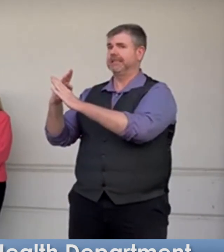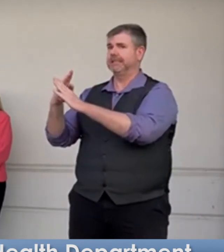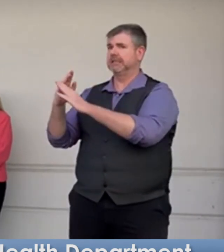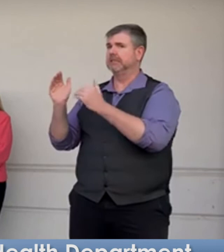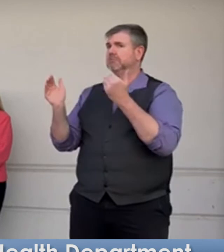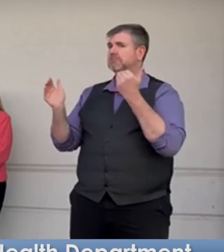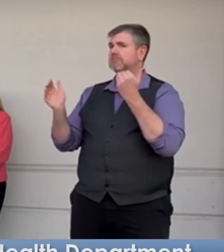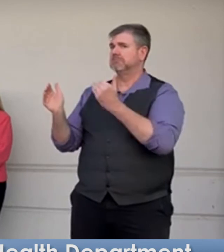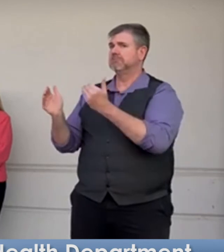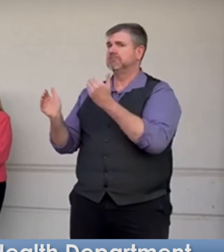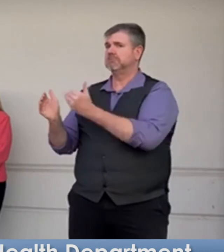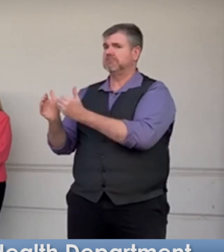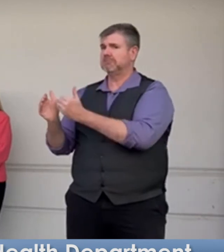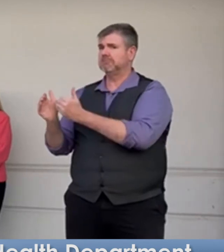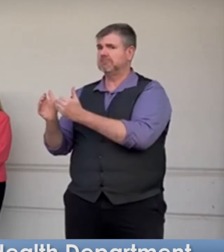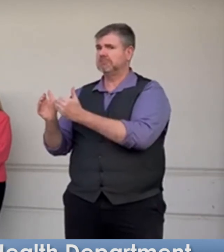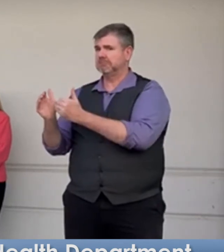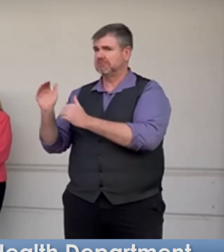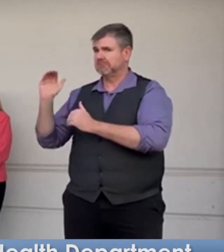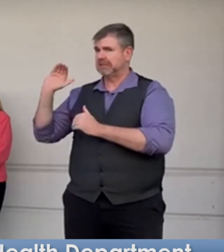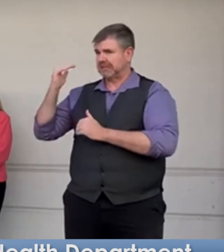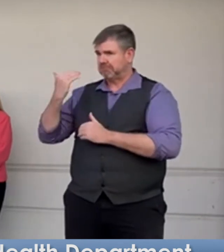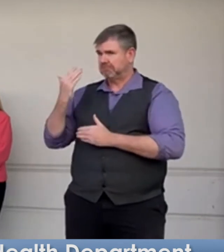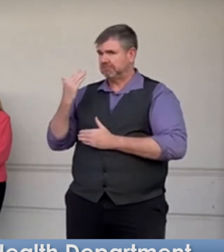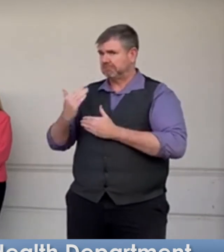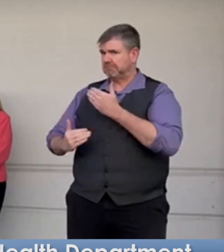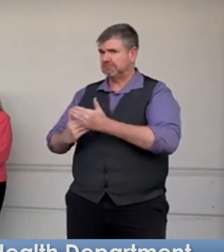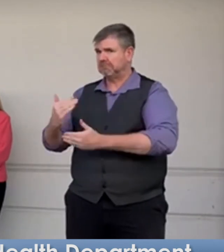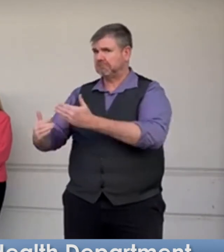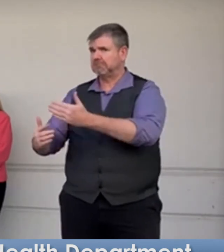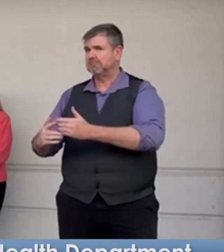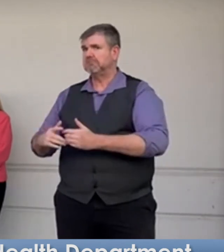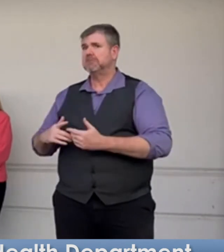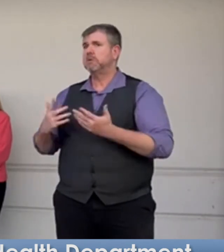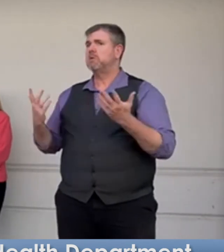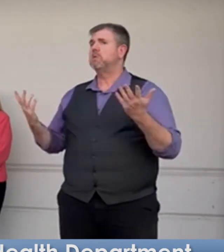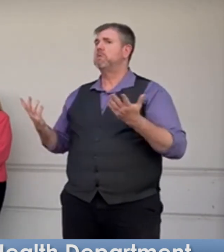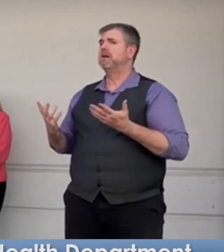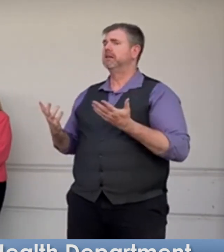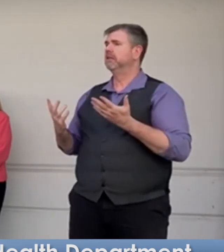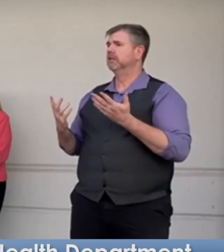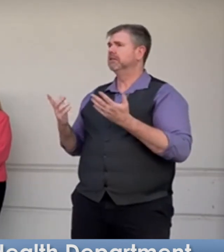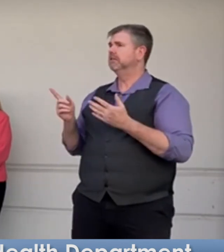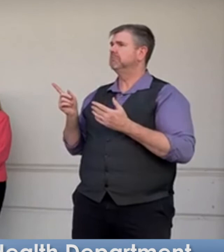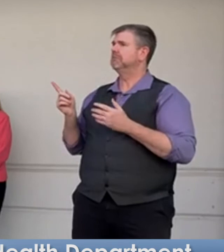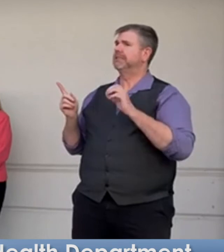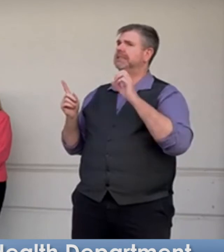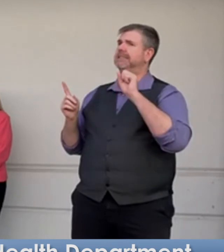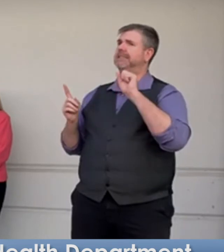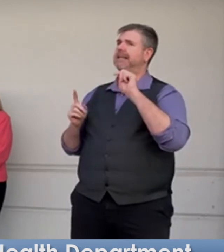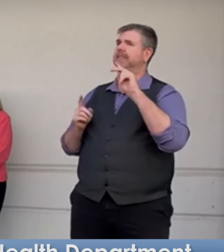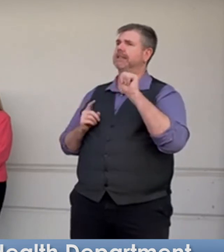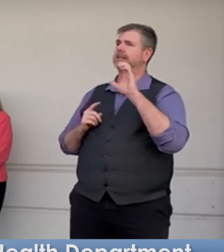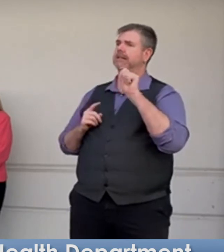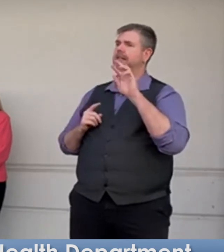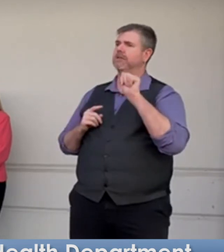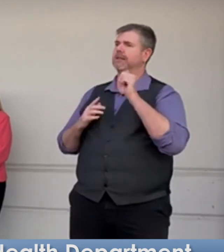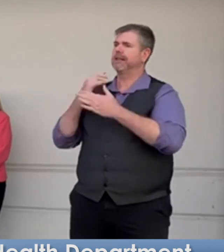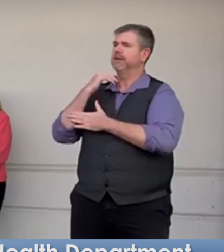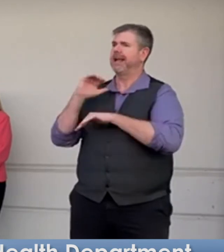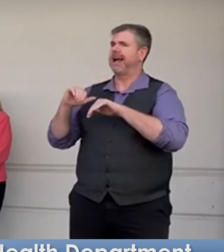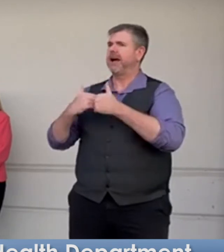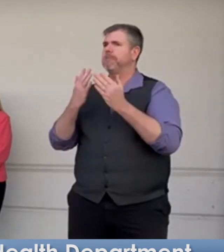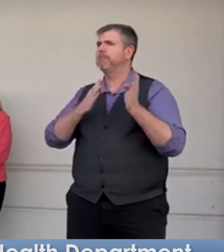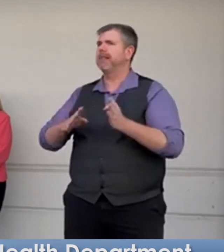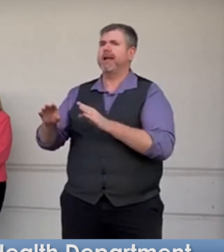vaccine. I was wondering what the county's rollout plan is going to be and how you're going to make sure that people of color and the most vulnerable people in our community